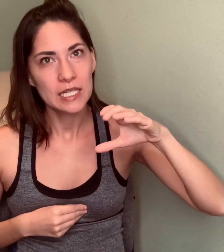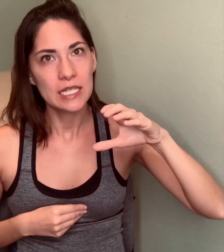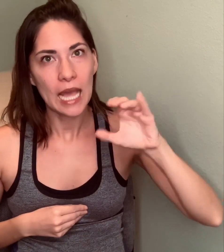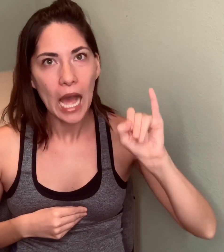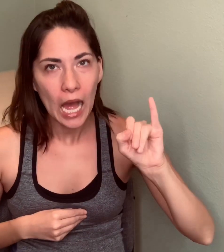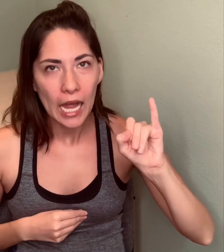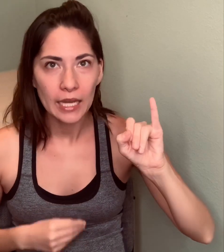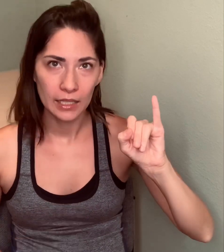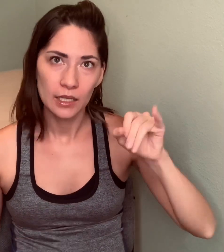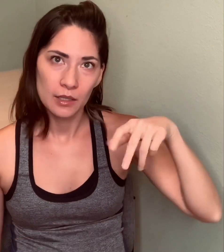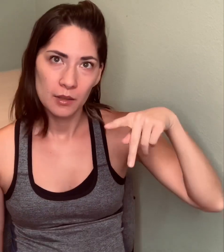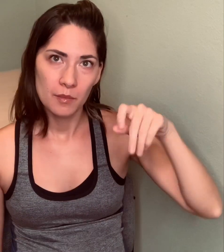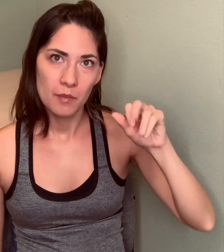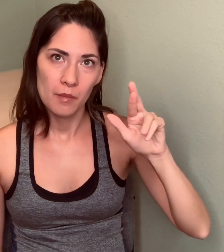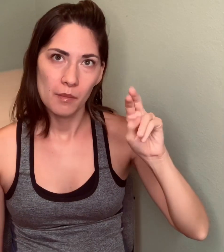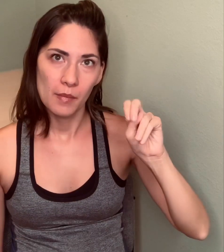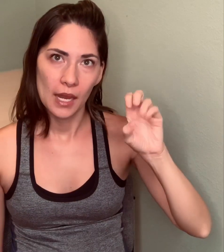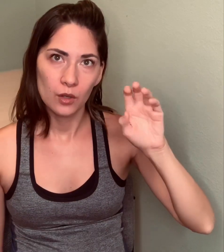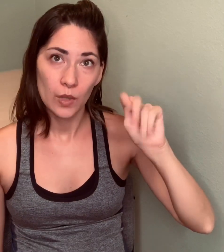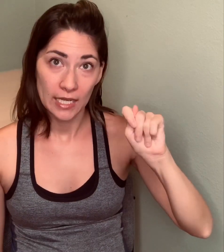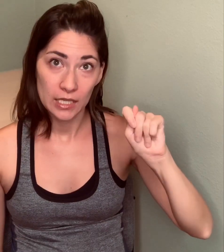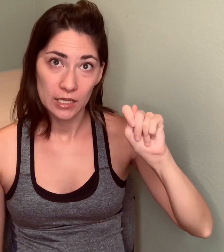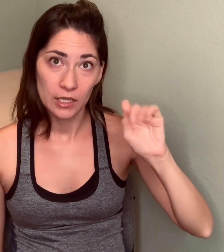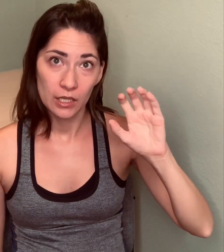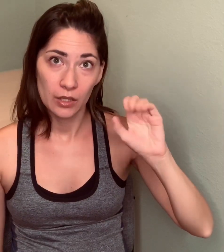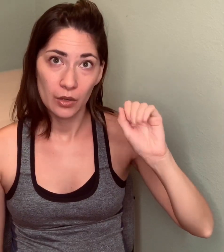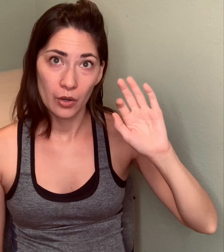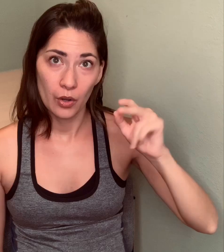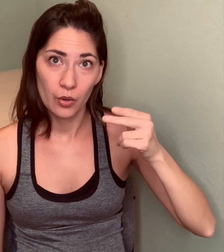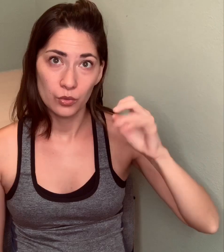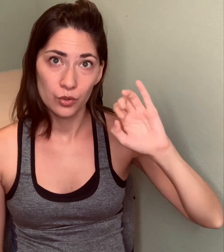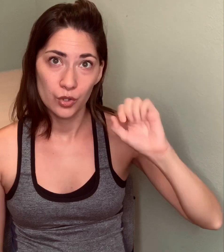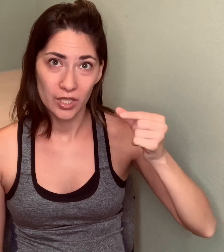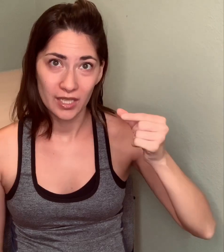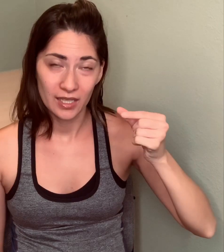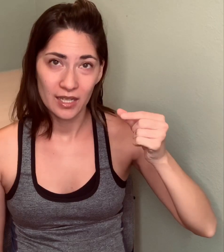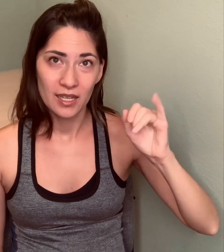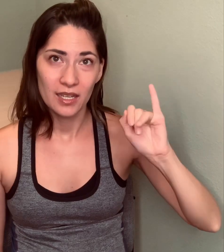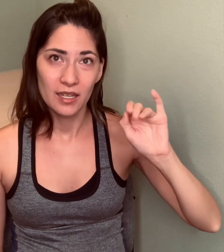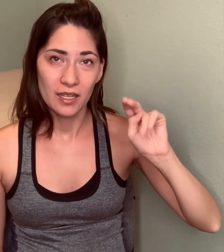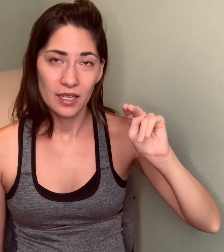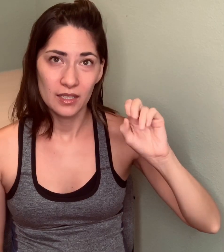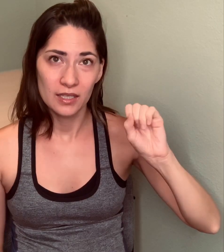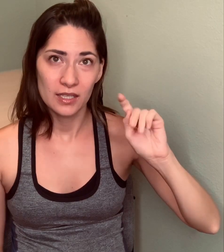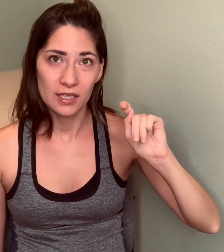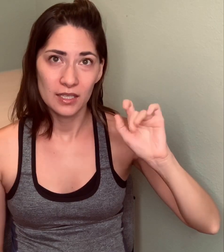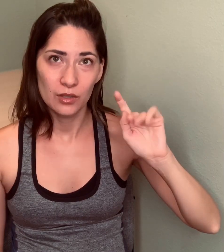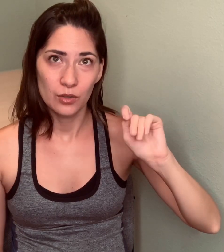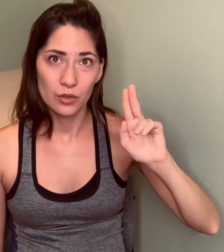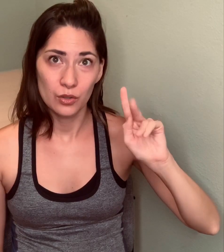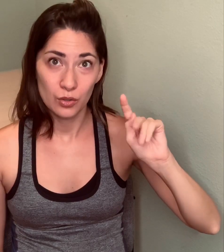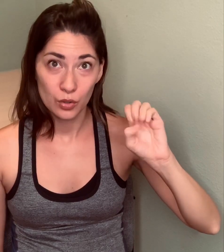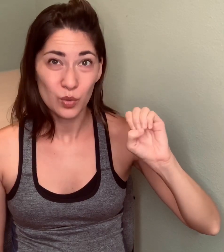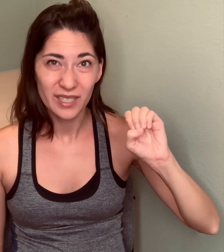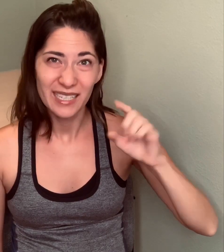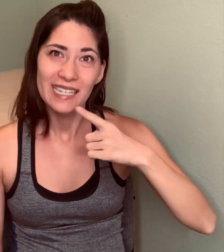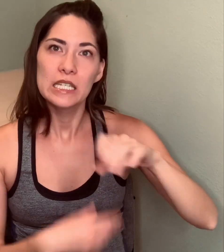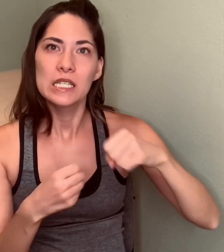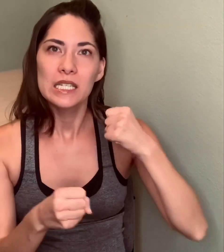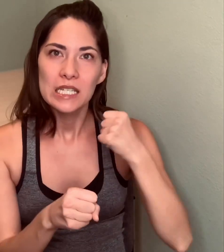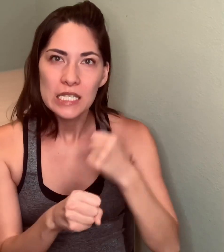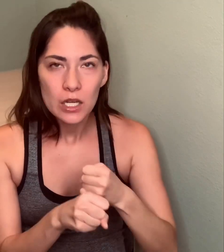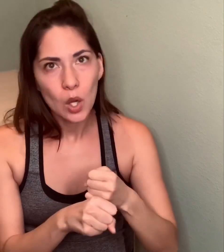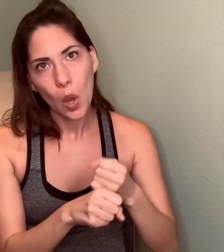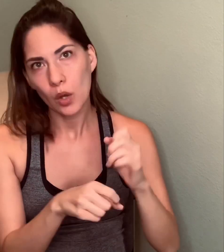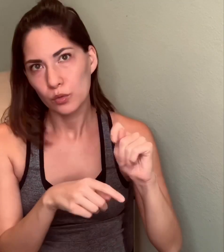Coaching Institute. It is a parent coaching program that's a year-long certification. A lot of the other ones that I've been looking